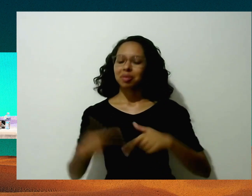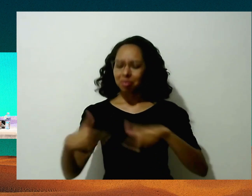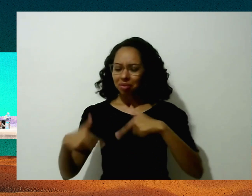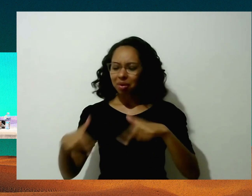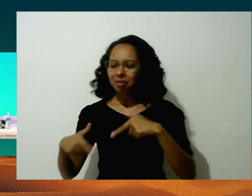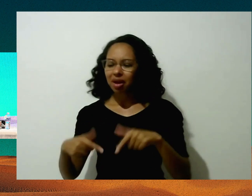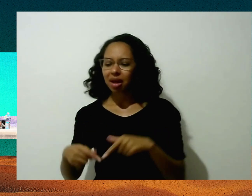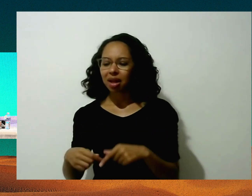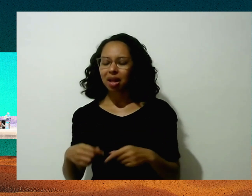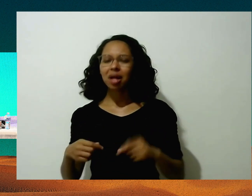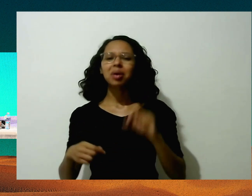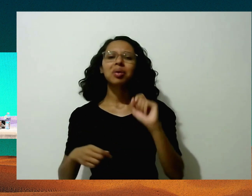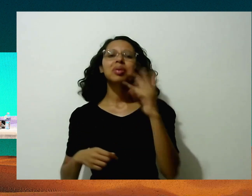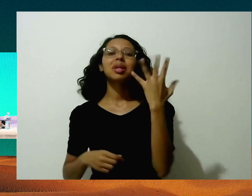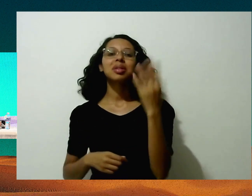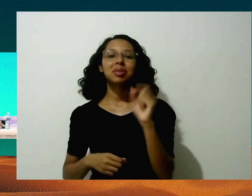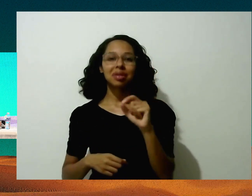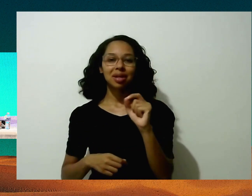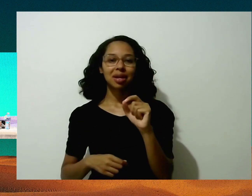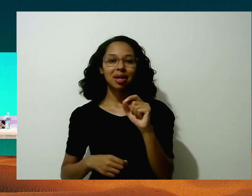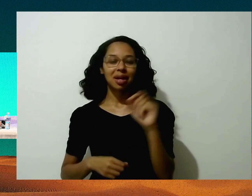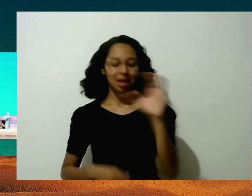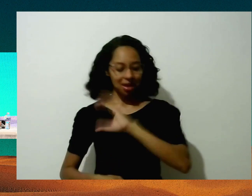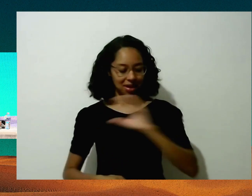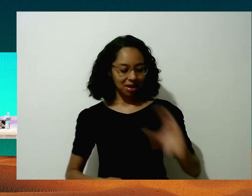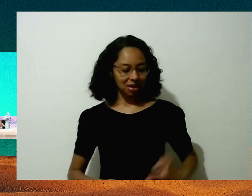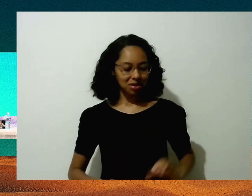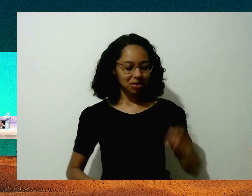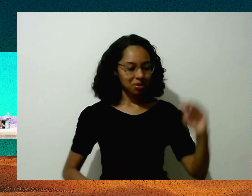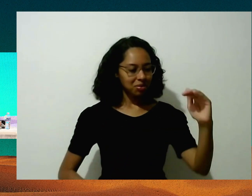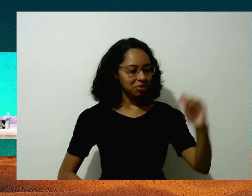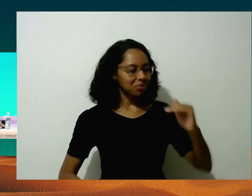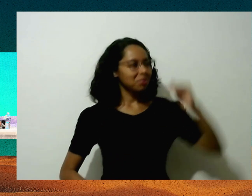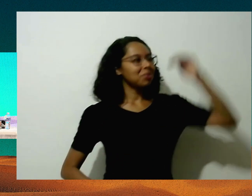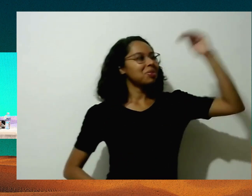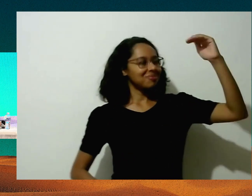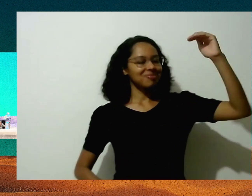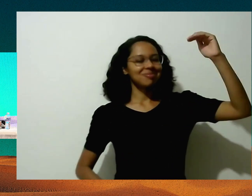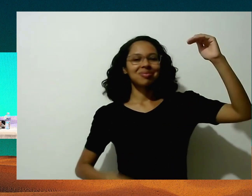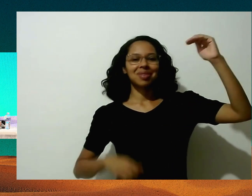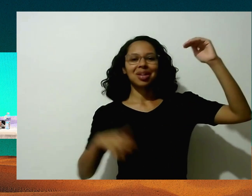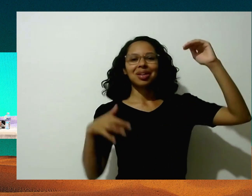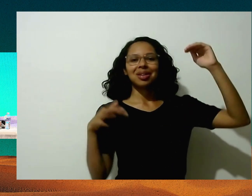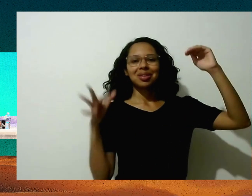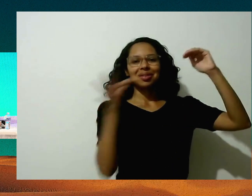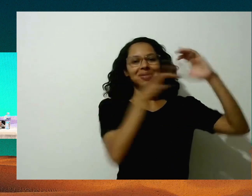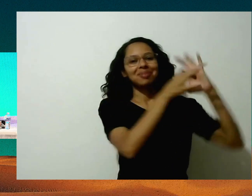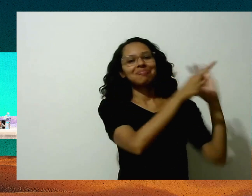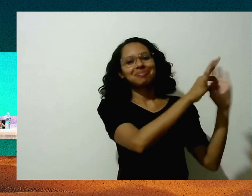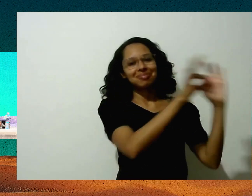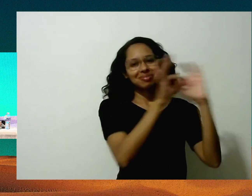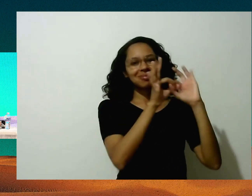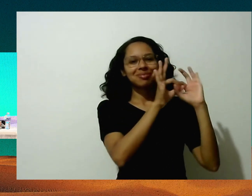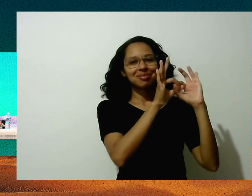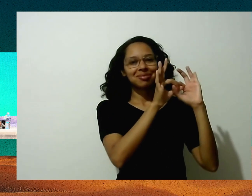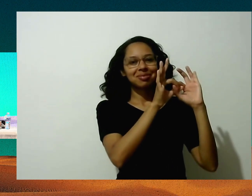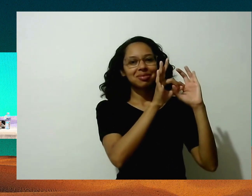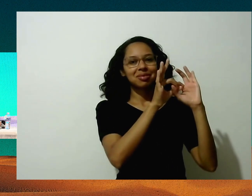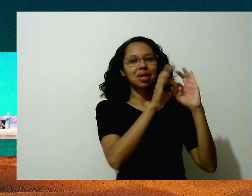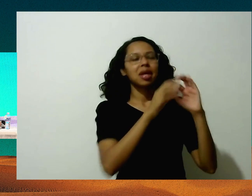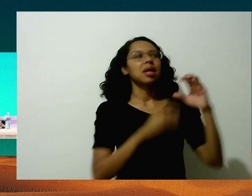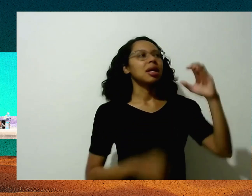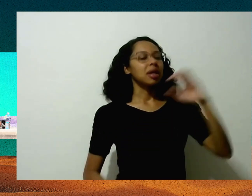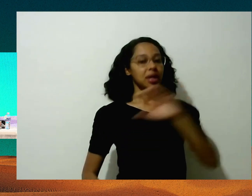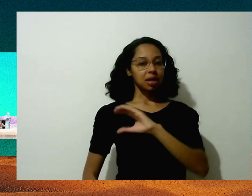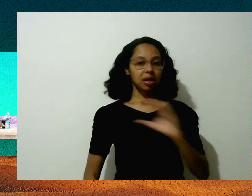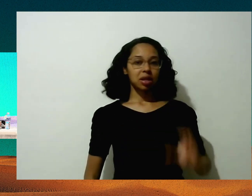está conosco. And when we do this work, our head is with us. Ele não está sentado no céu somente, mas ele fala assim: eis que estou